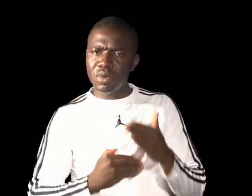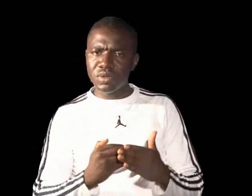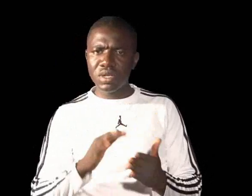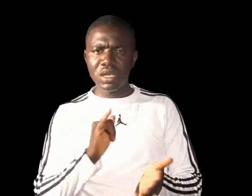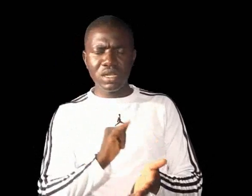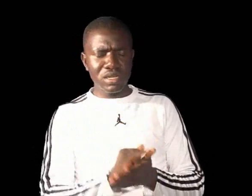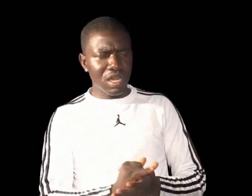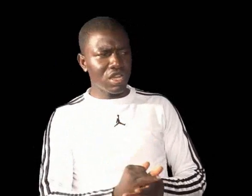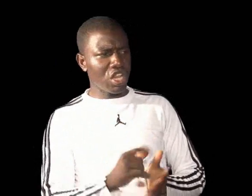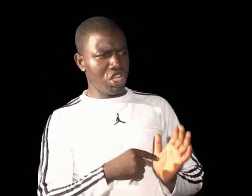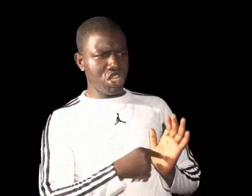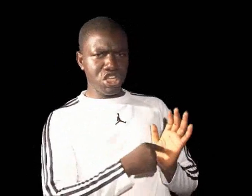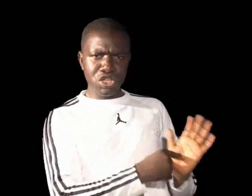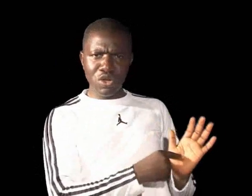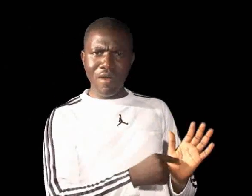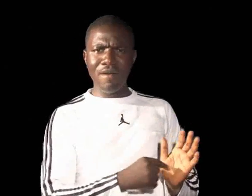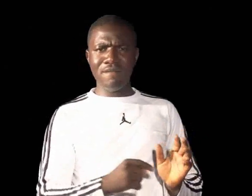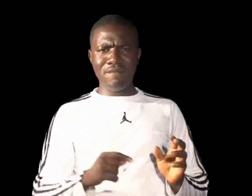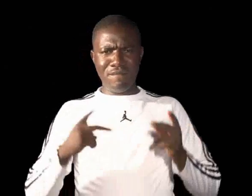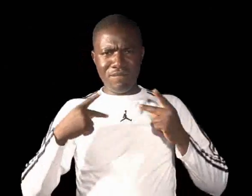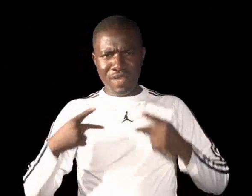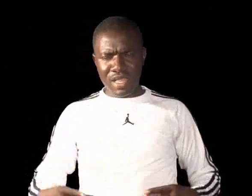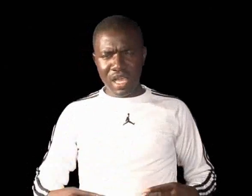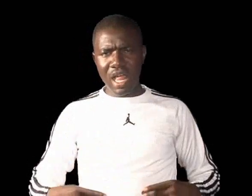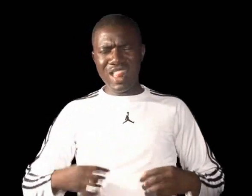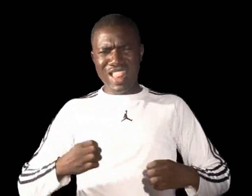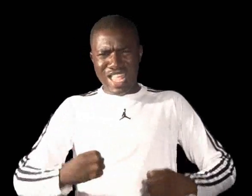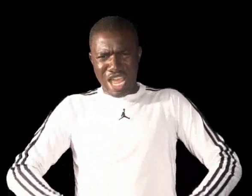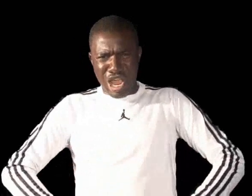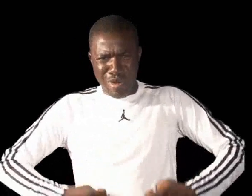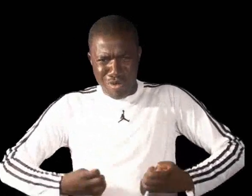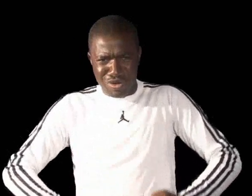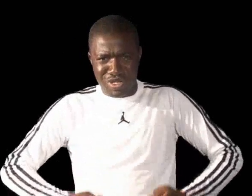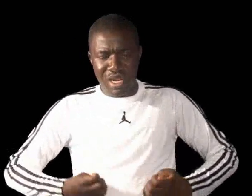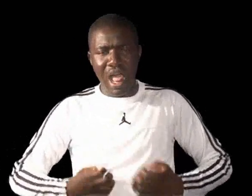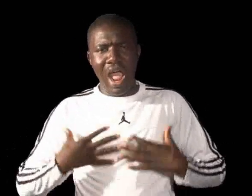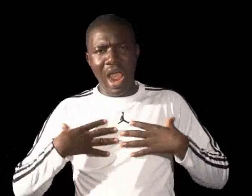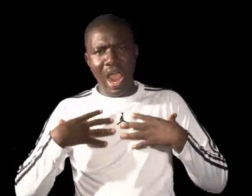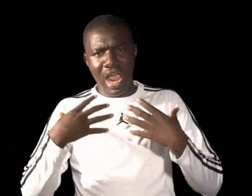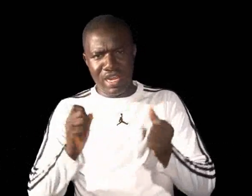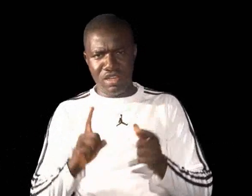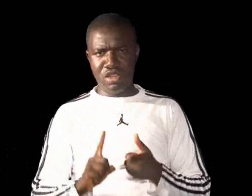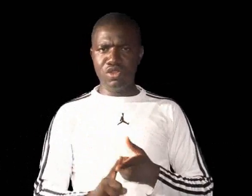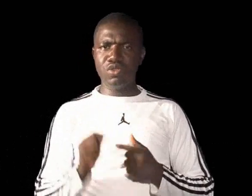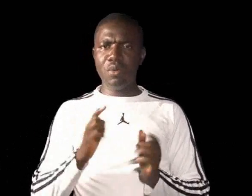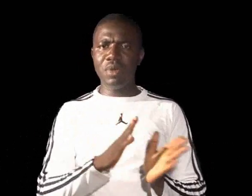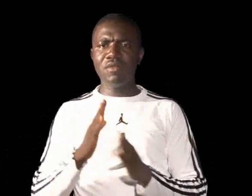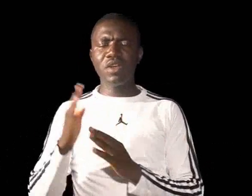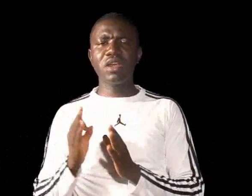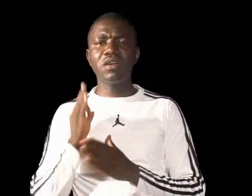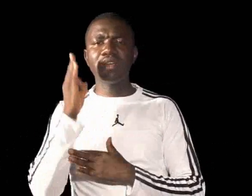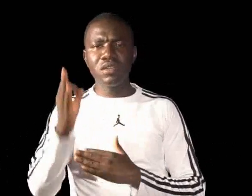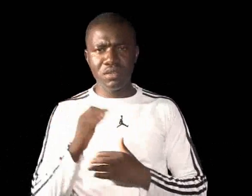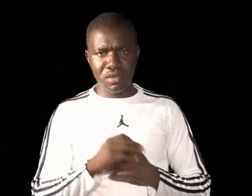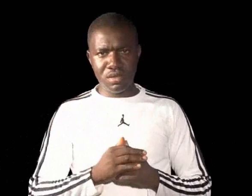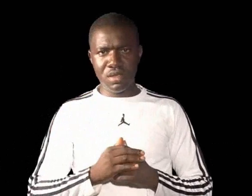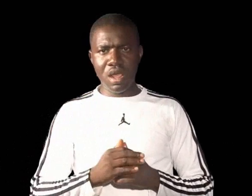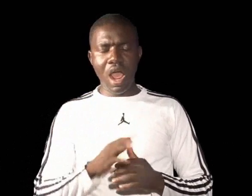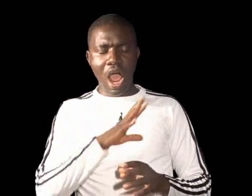disability, physical and emotional healing, and the psychological fortitude to plan for the future. This understanding, along with a